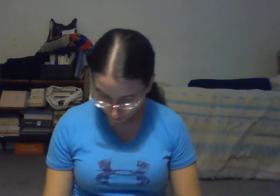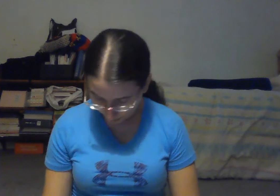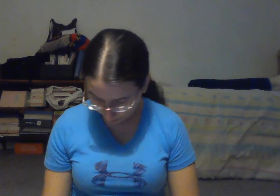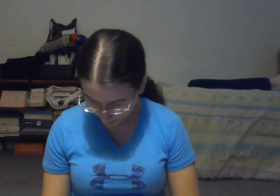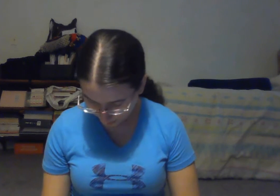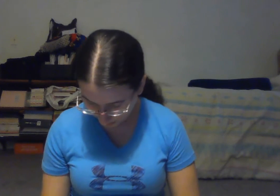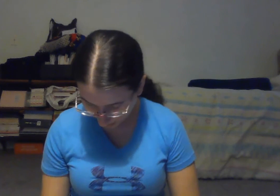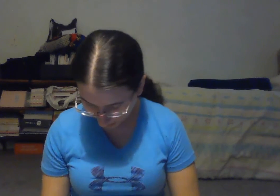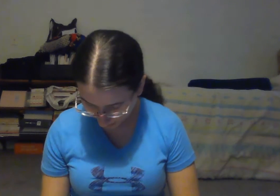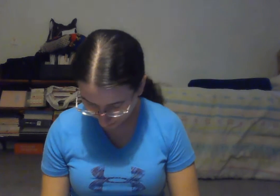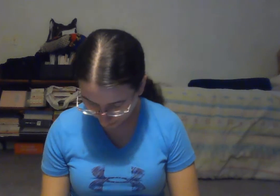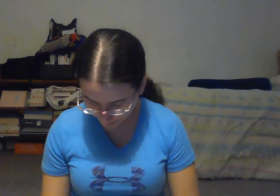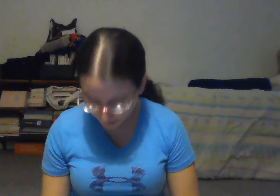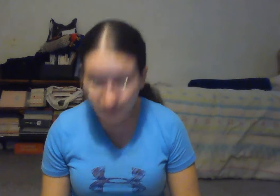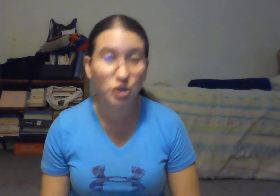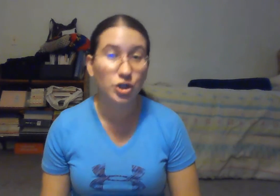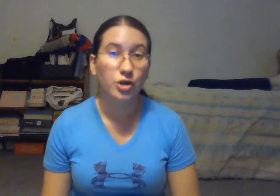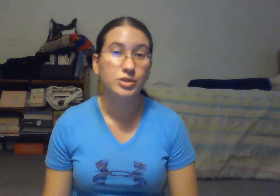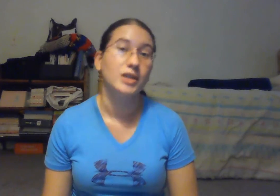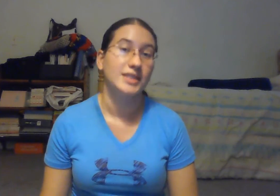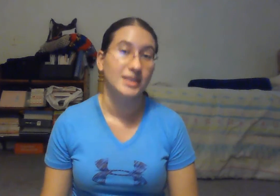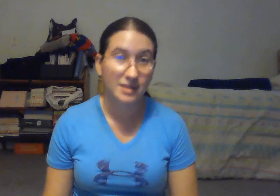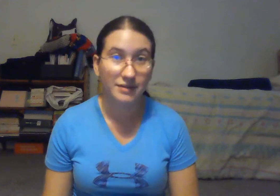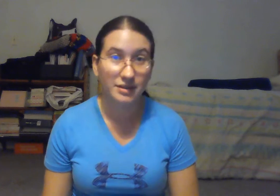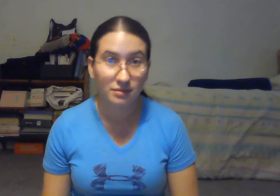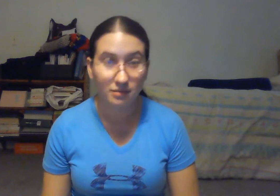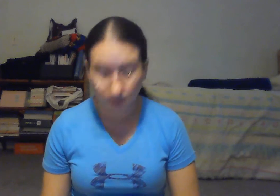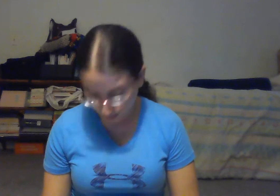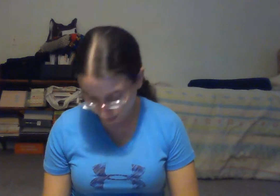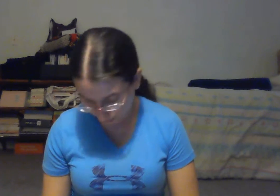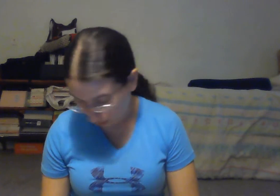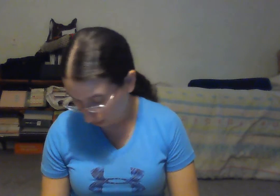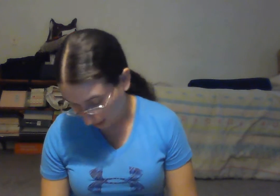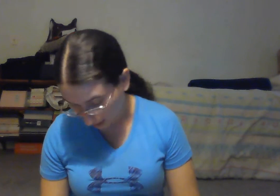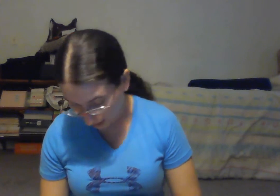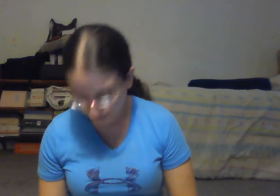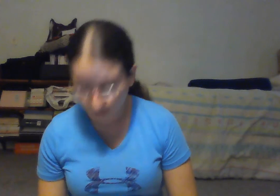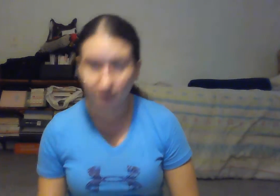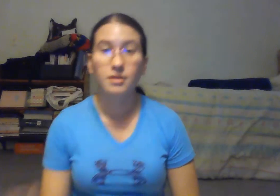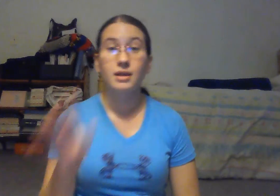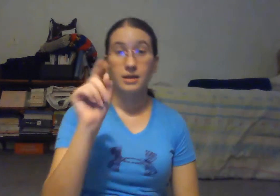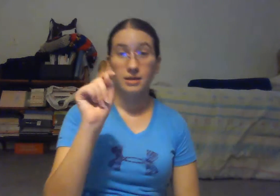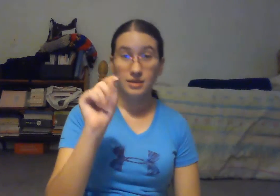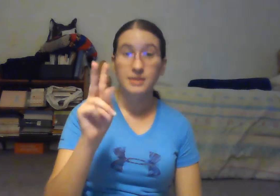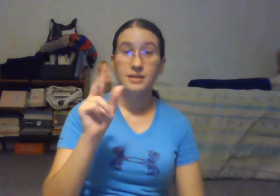You can say the TV show starts at 7. TV show is at 7.